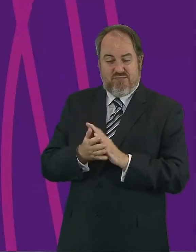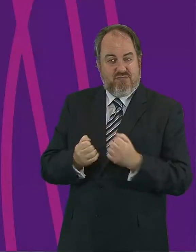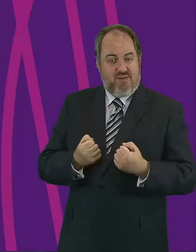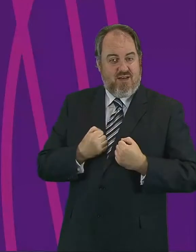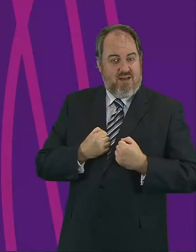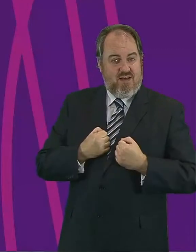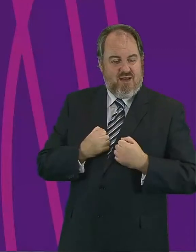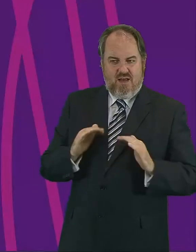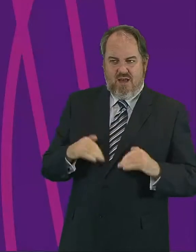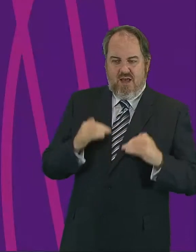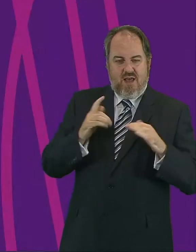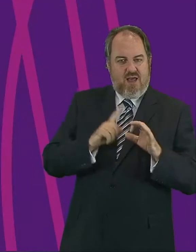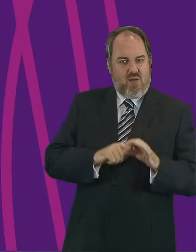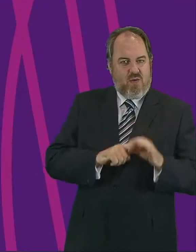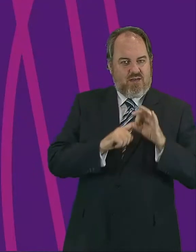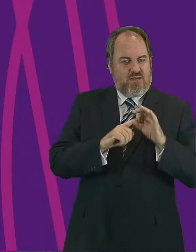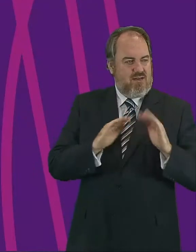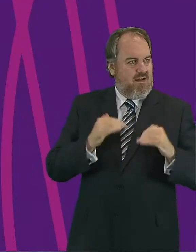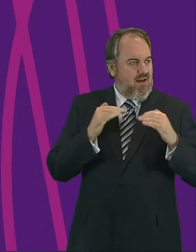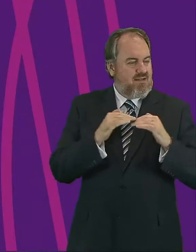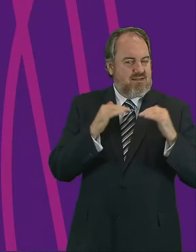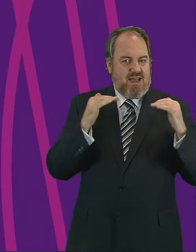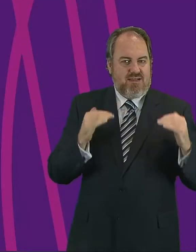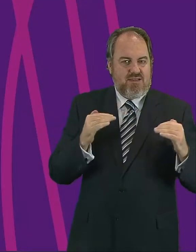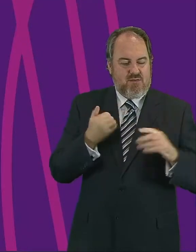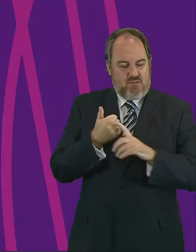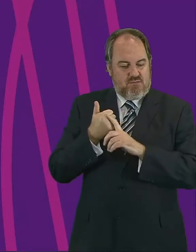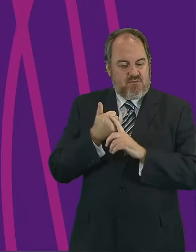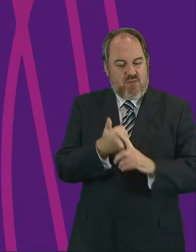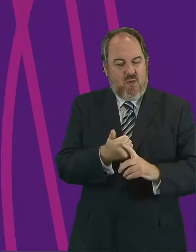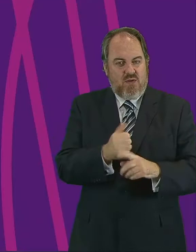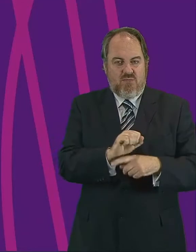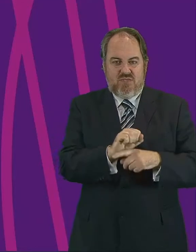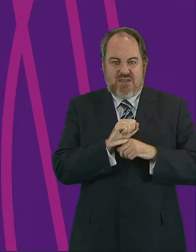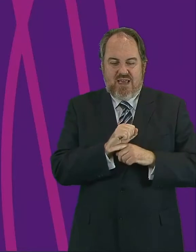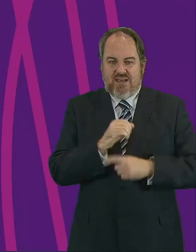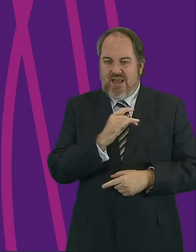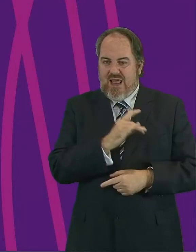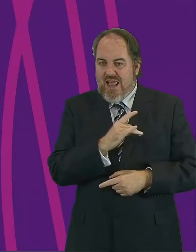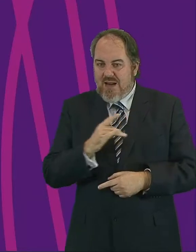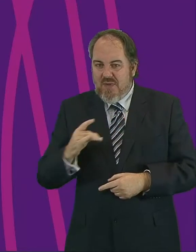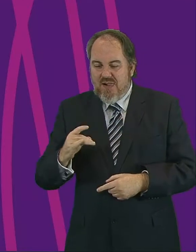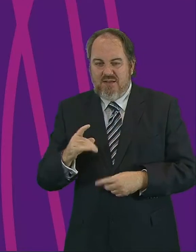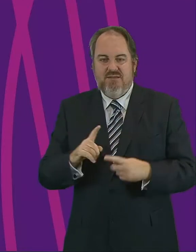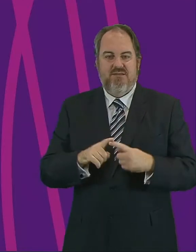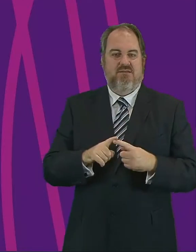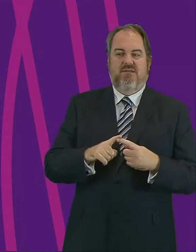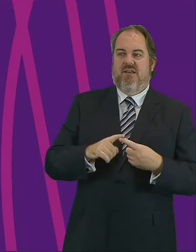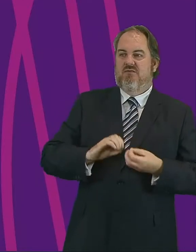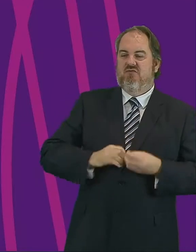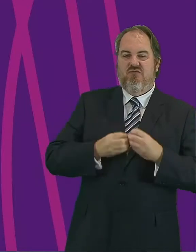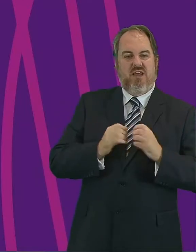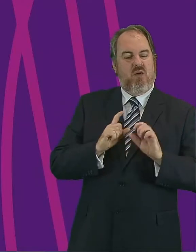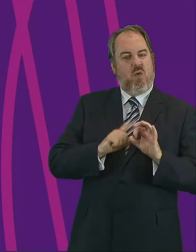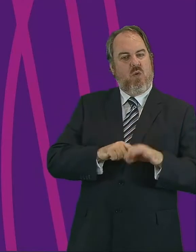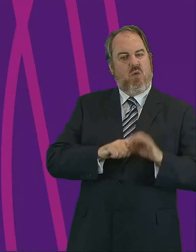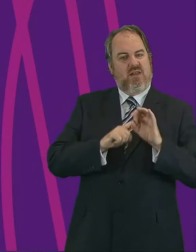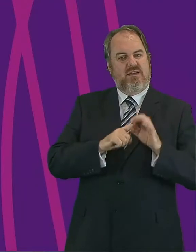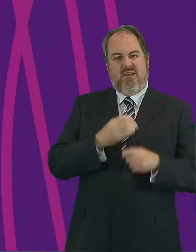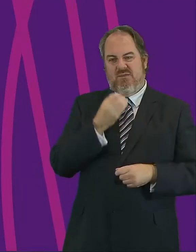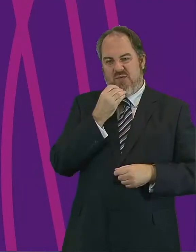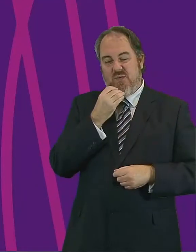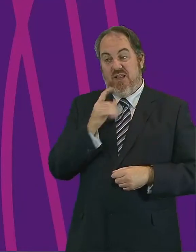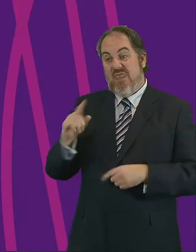standards that Scotland has set for food production and animal welfare for the sole purpose of allowing the UK to do bad trade